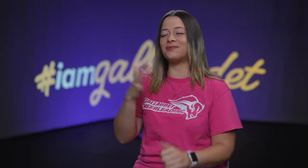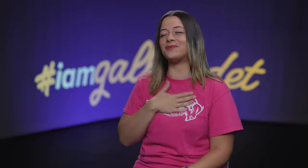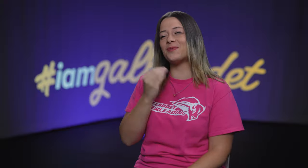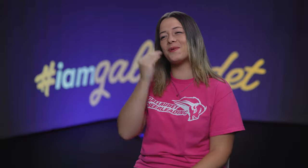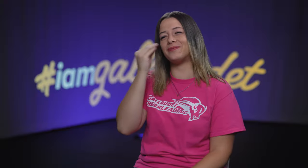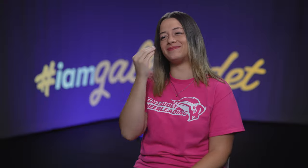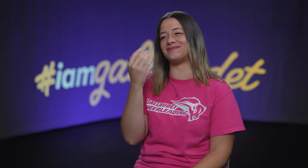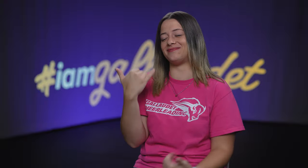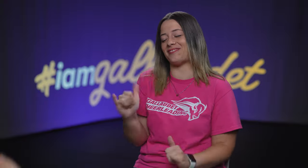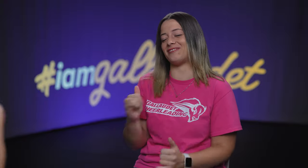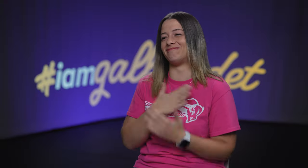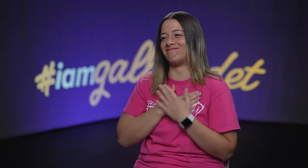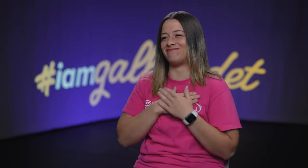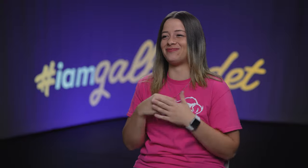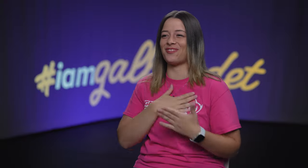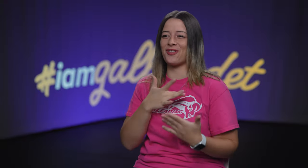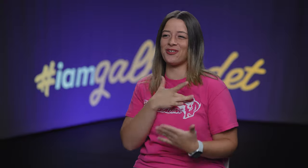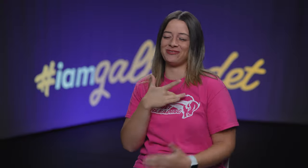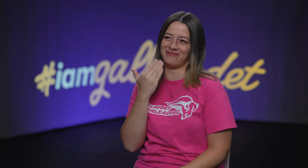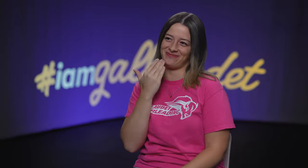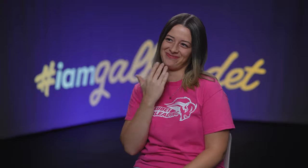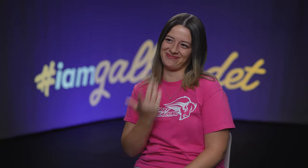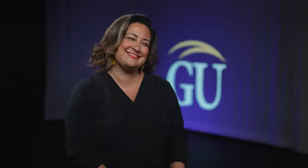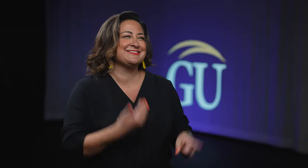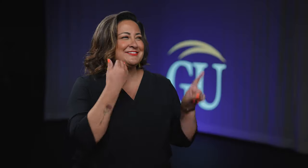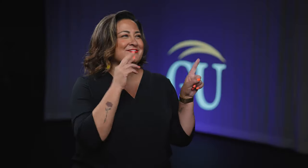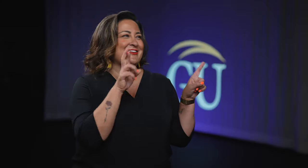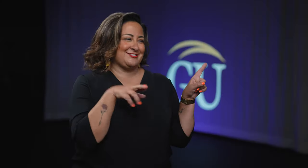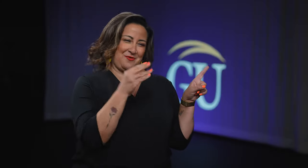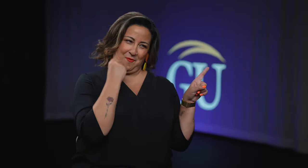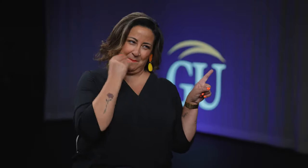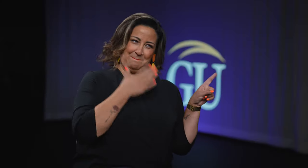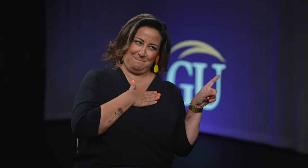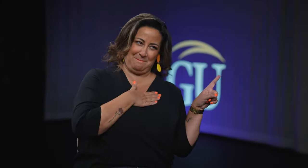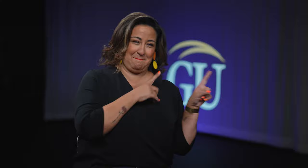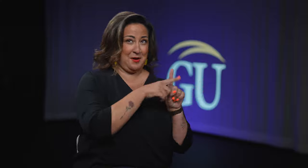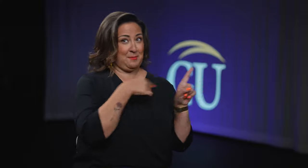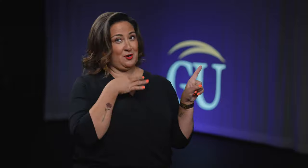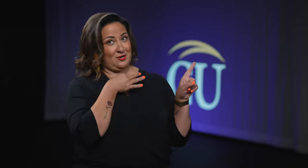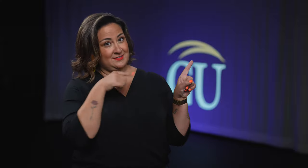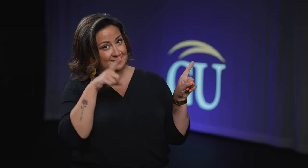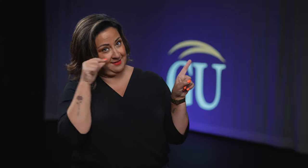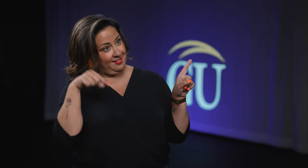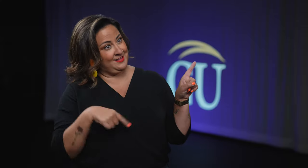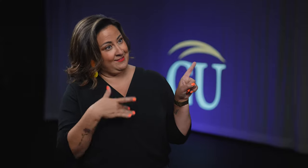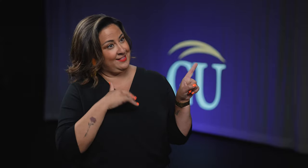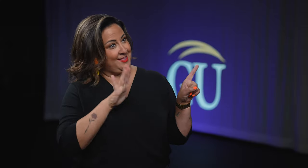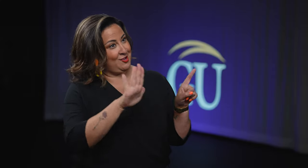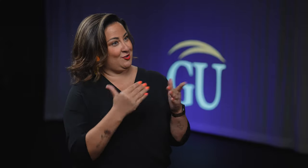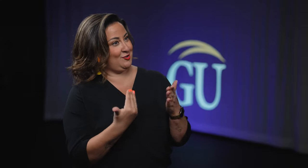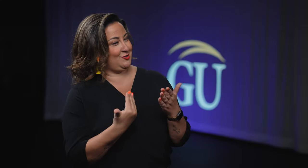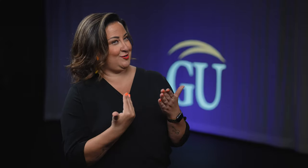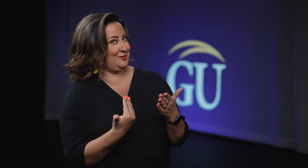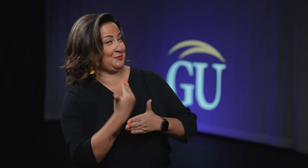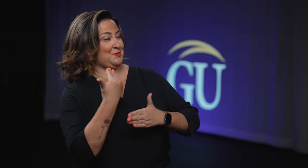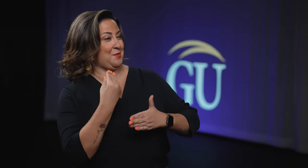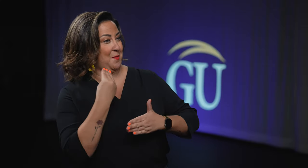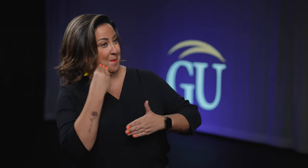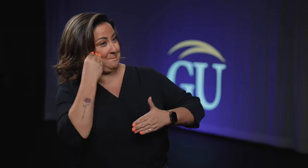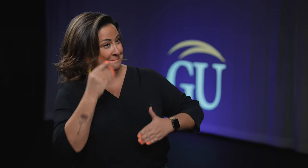I really love it there, but Rochester will always be in my heart. I know Rochester is your true home, but I wonder, does Gallaudet feel like your new home?